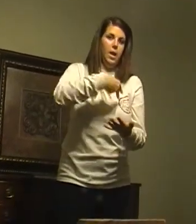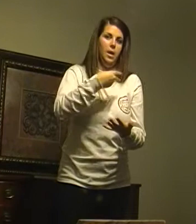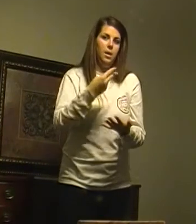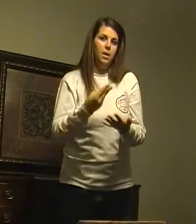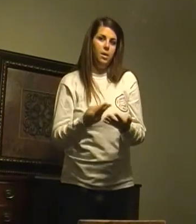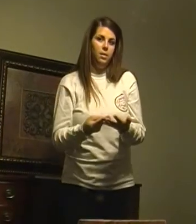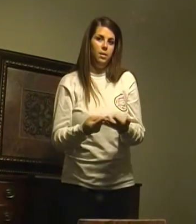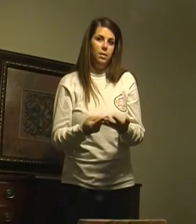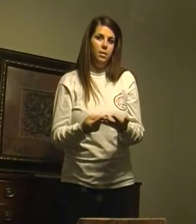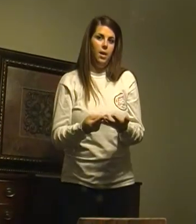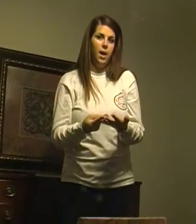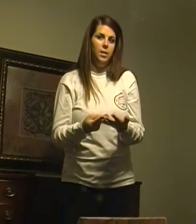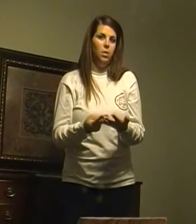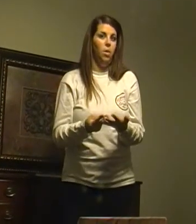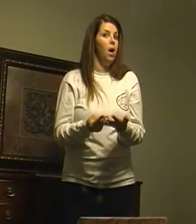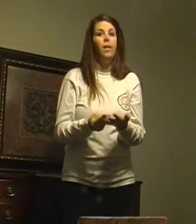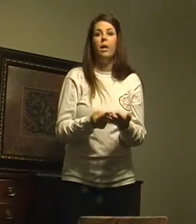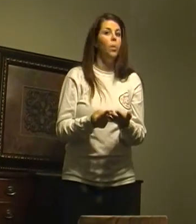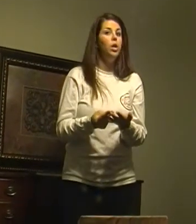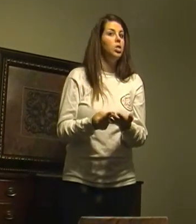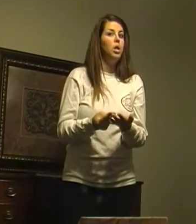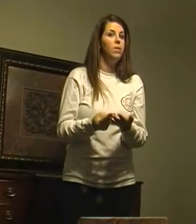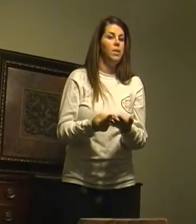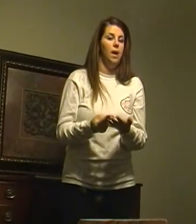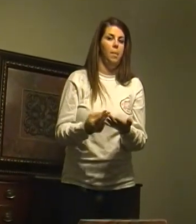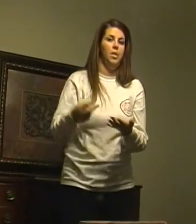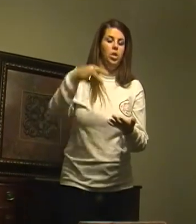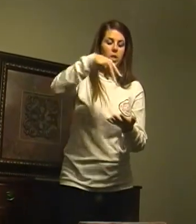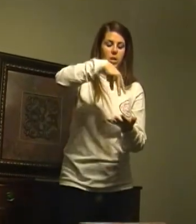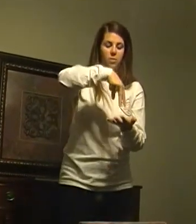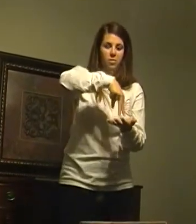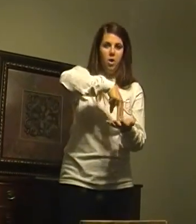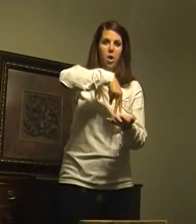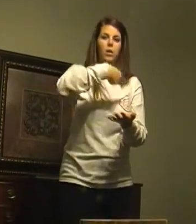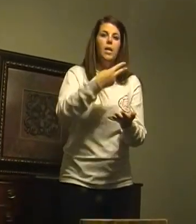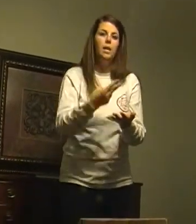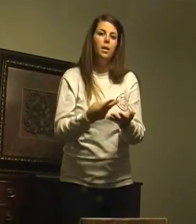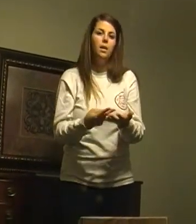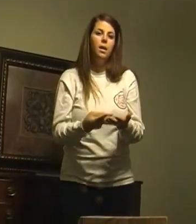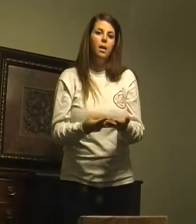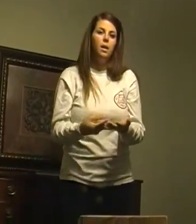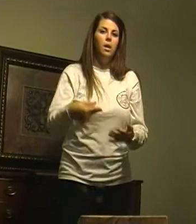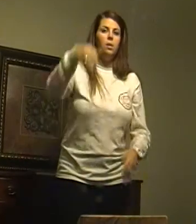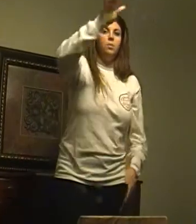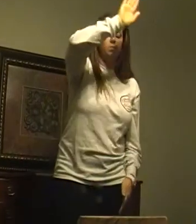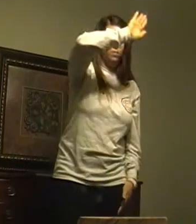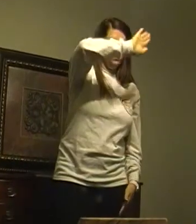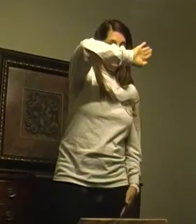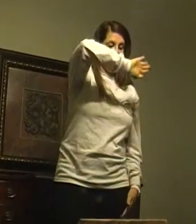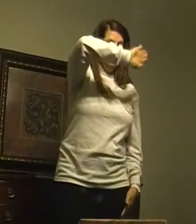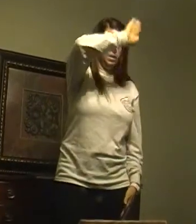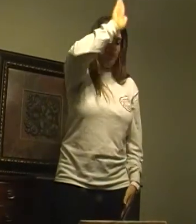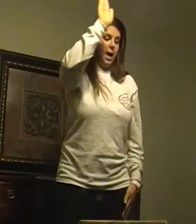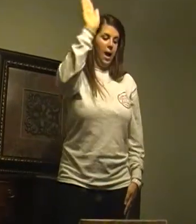falling. Okay, so not like a winter snow this time. It's just falling from the